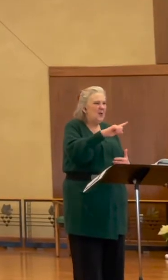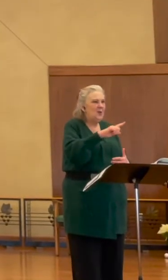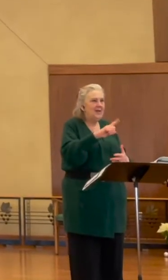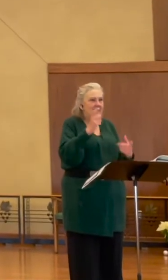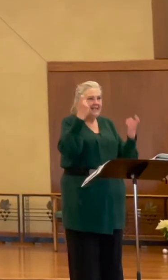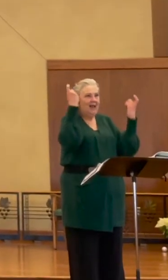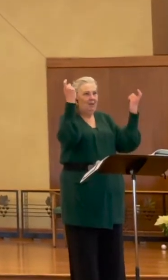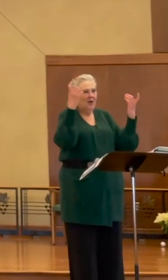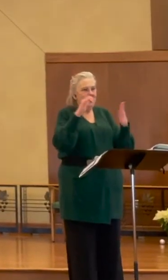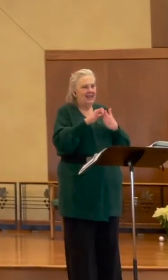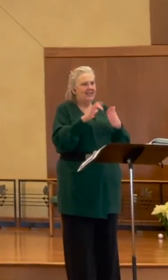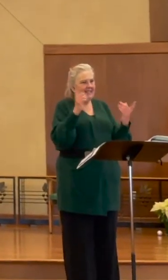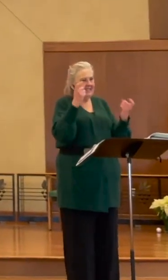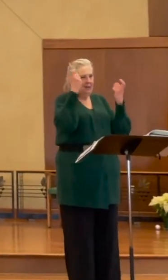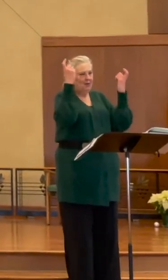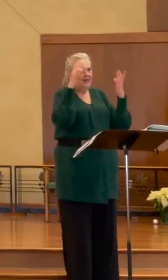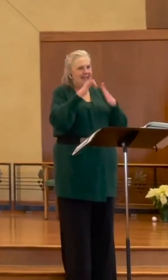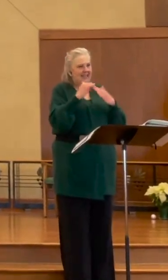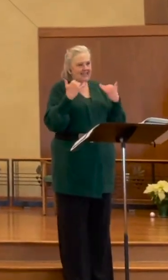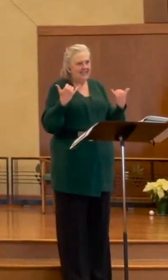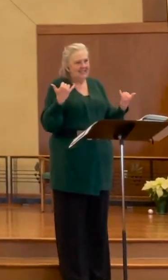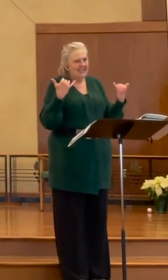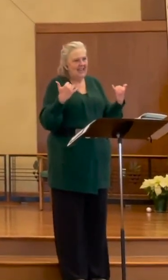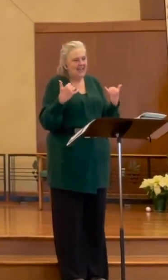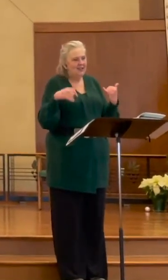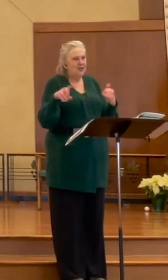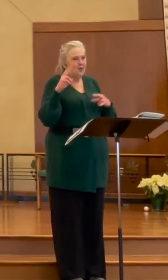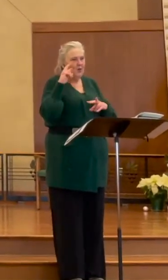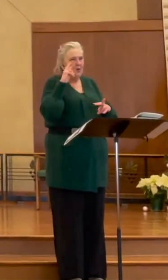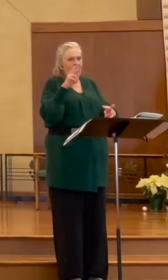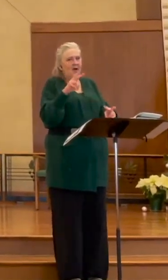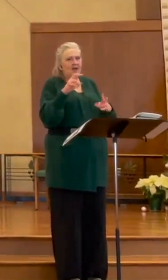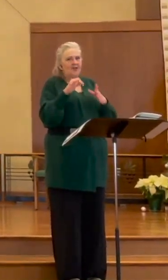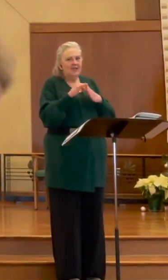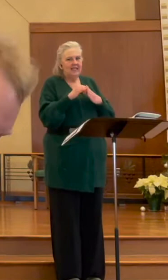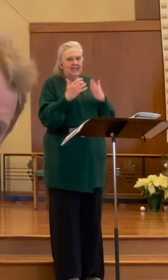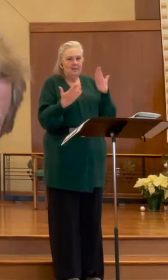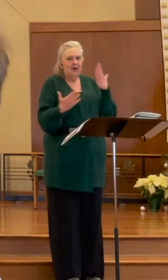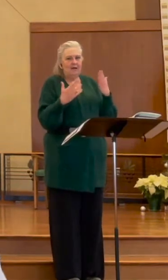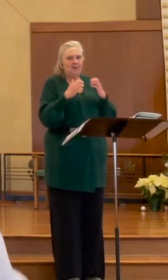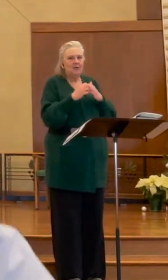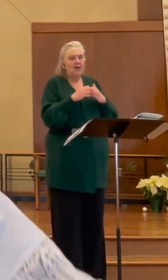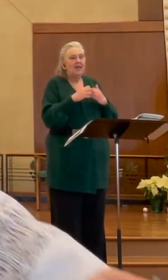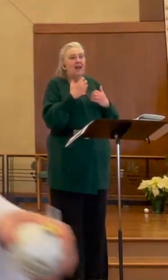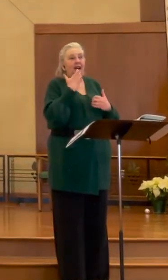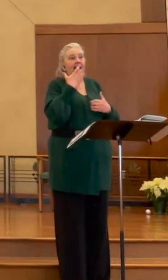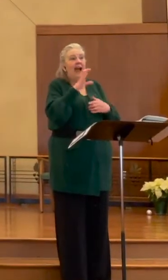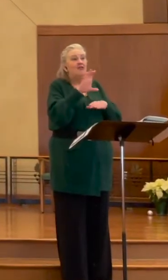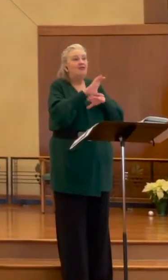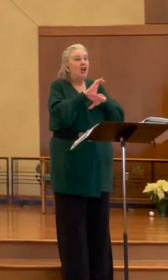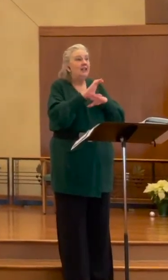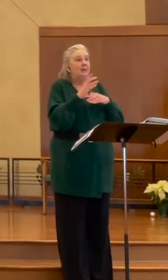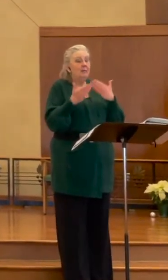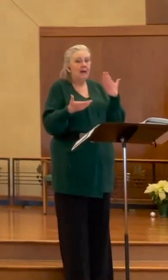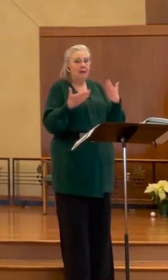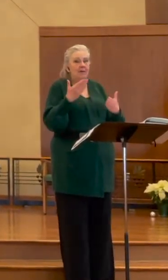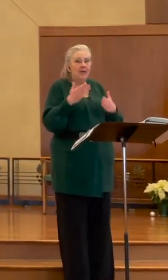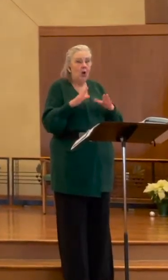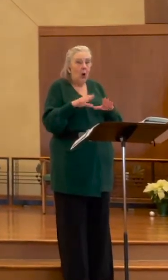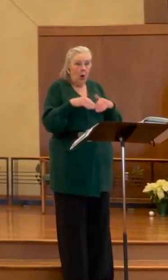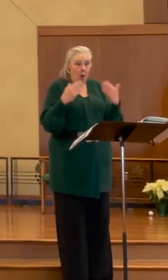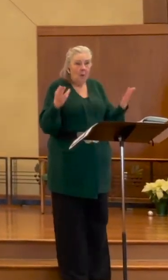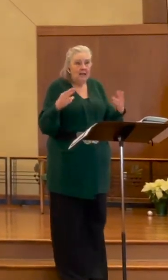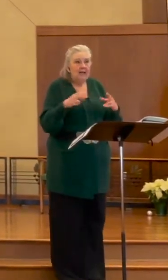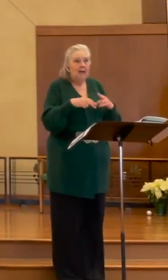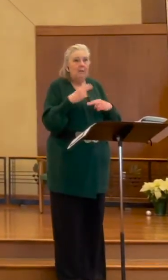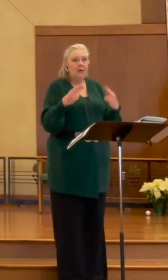to celebrate this today as you watch this. Perhaps with a cup of hot chocolate. Maybe opening your